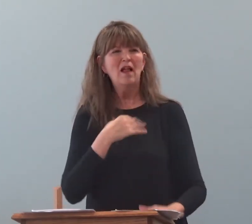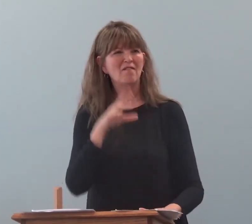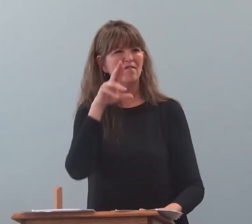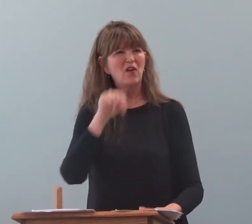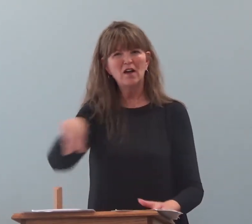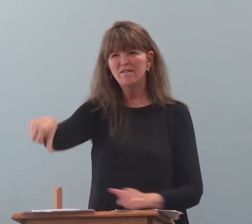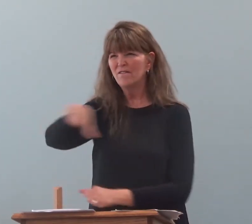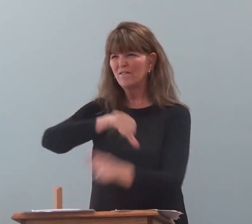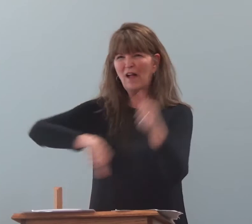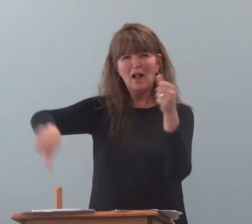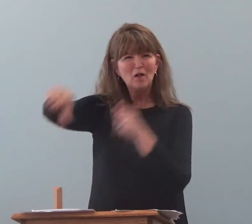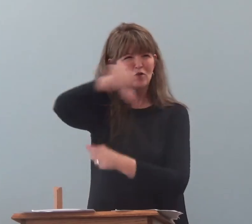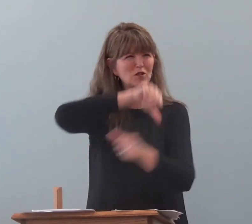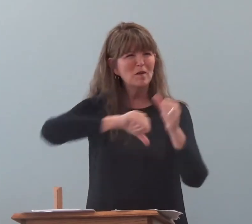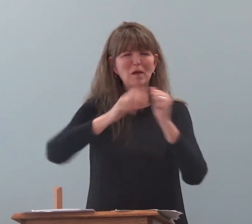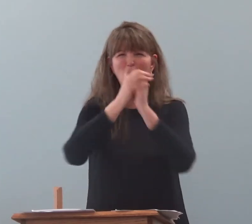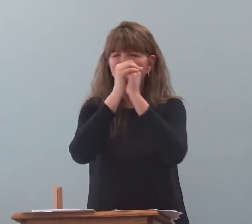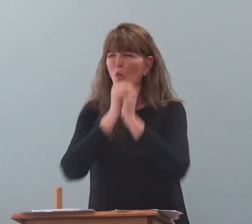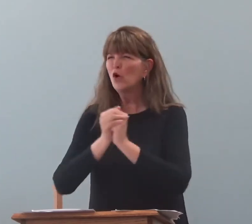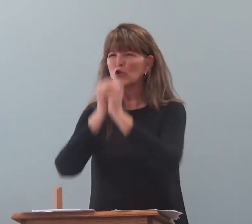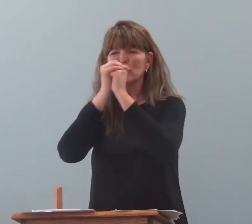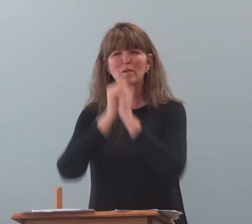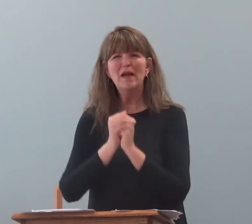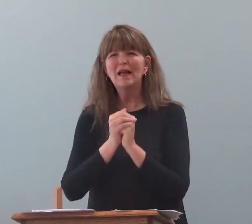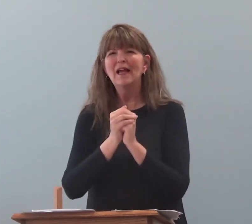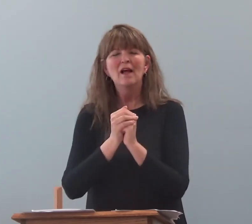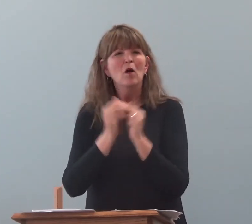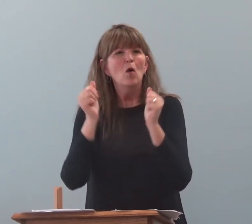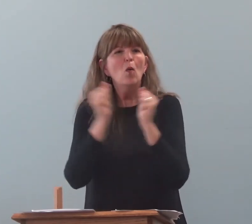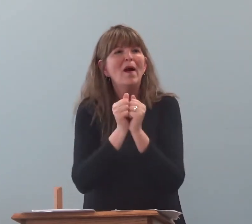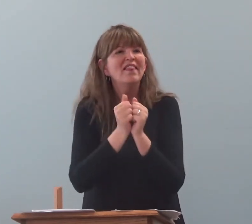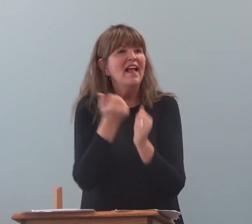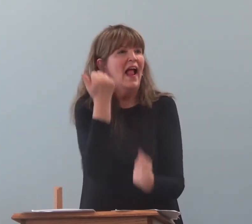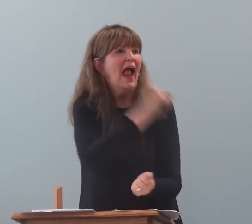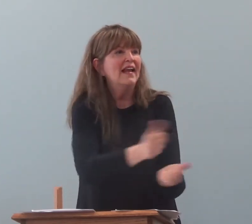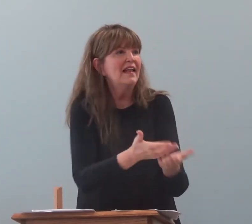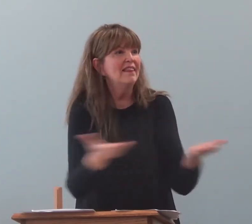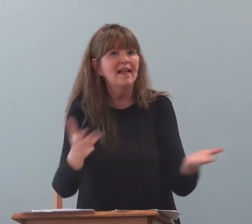day. And we will have fun fellowshipping and worshiping